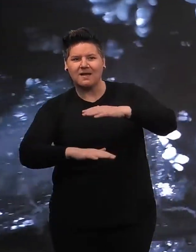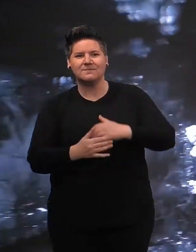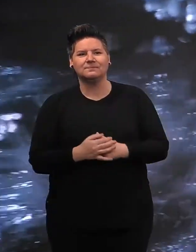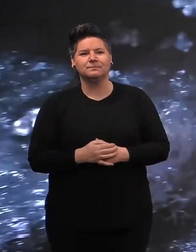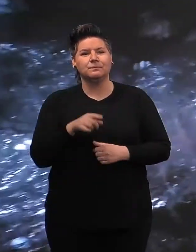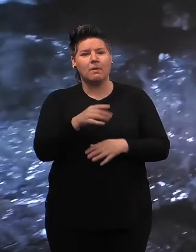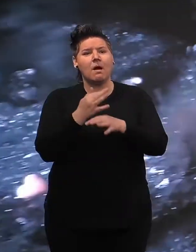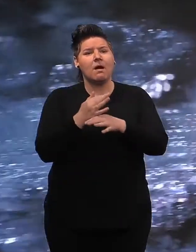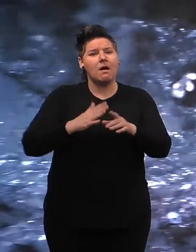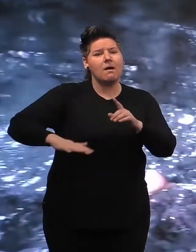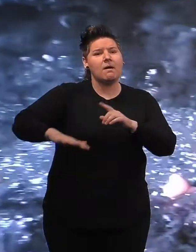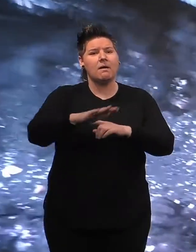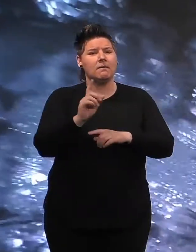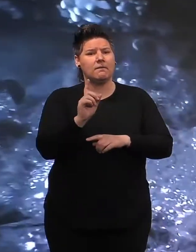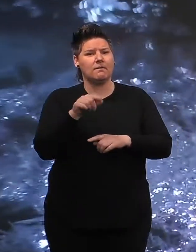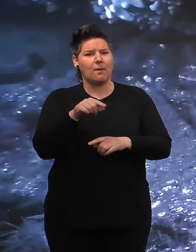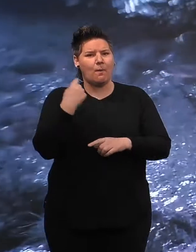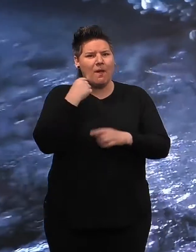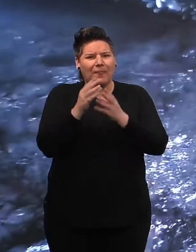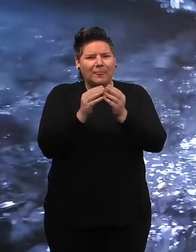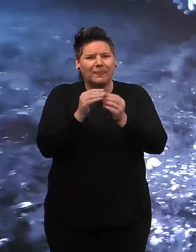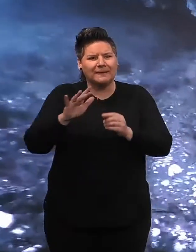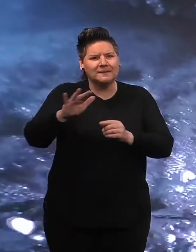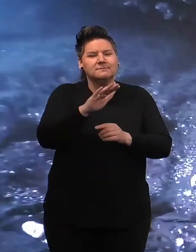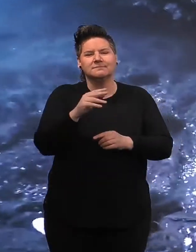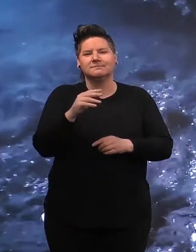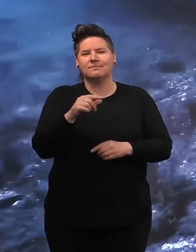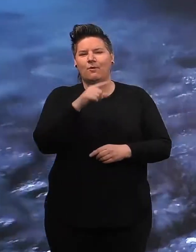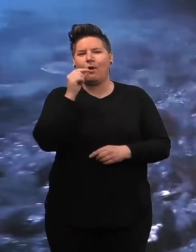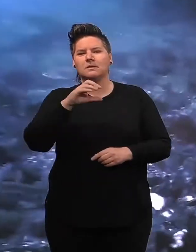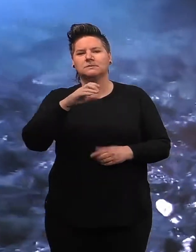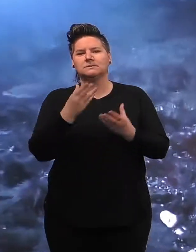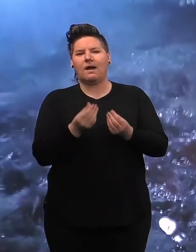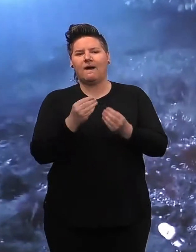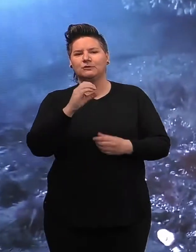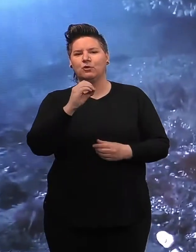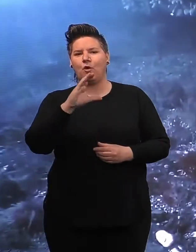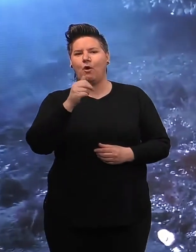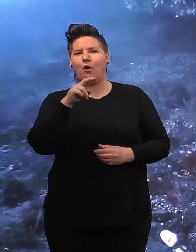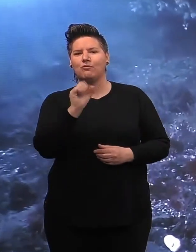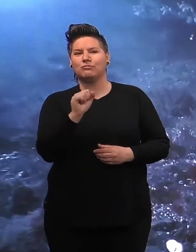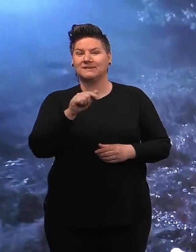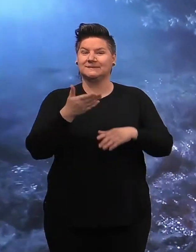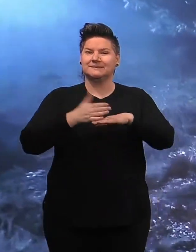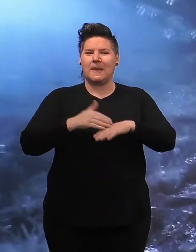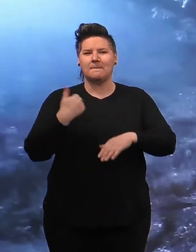And the wreck is covered with these white things, which are soft corals, dead man's fingers.